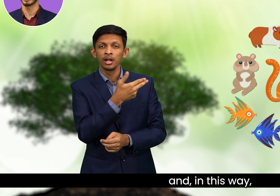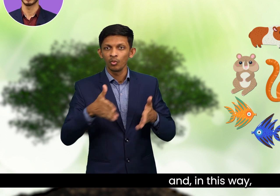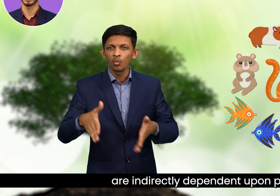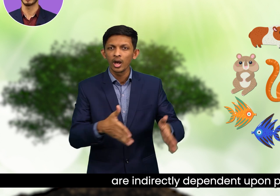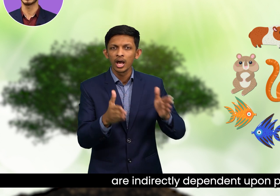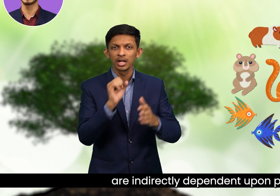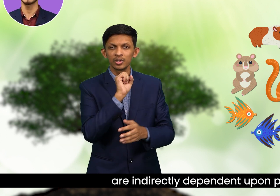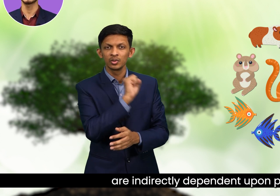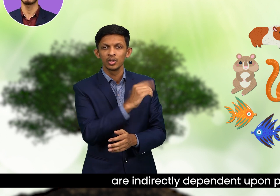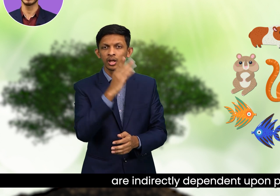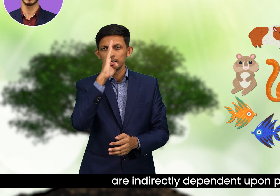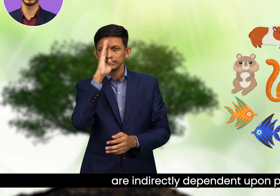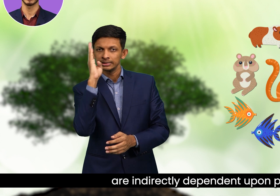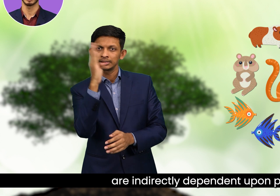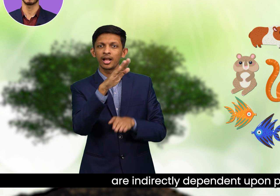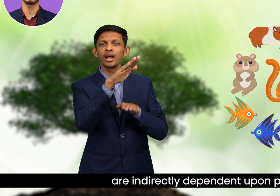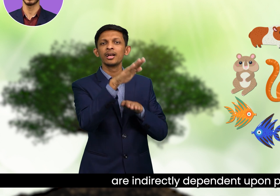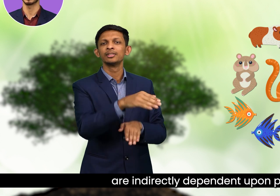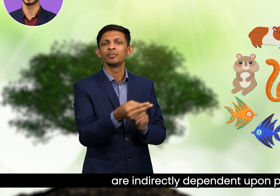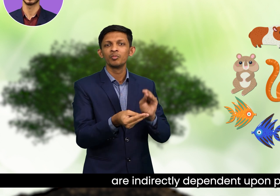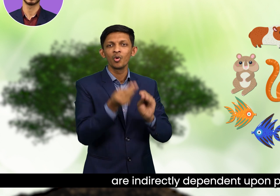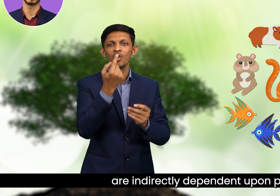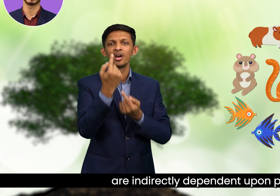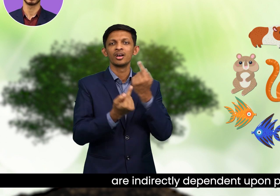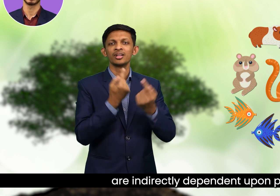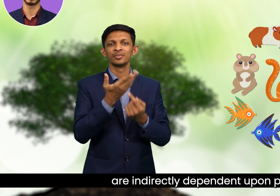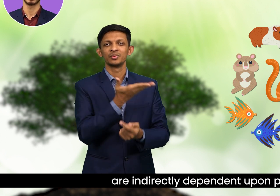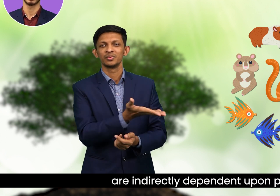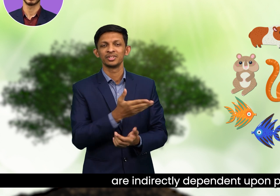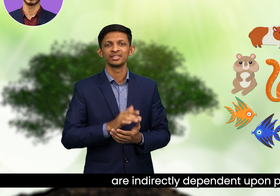way are indirectly dependent upon plants.